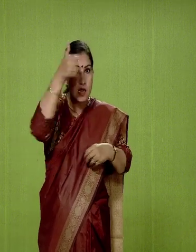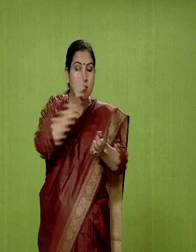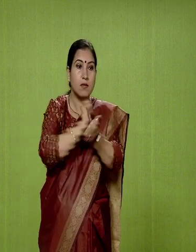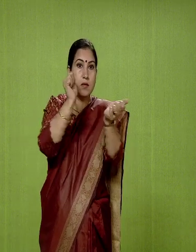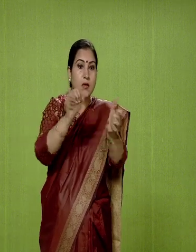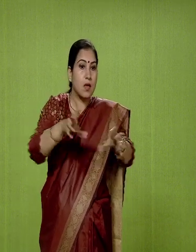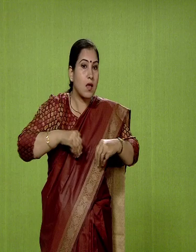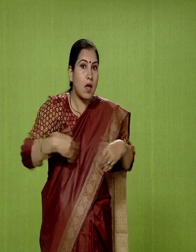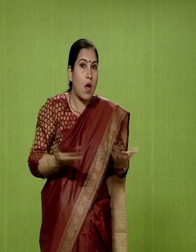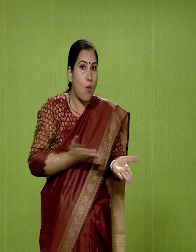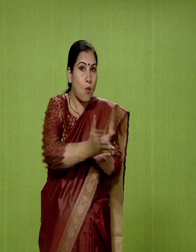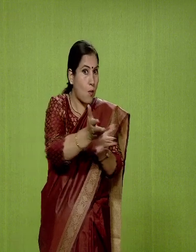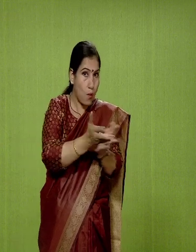independence.